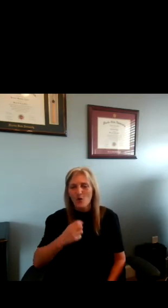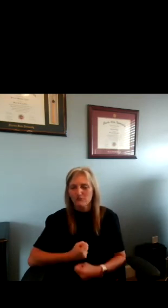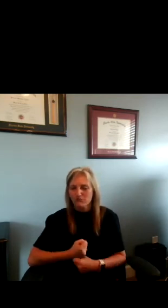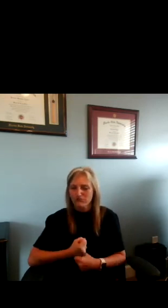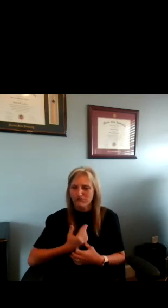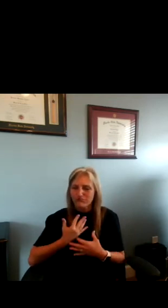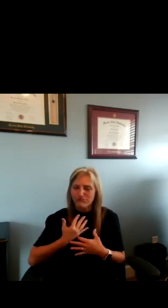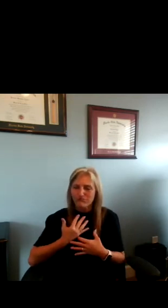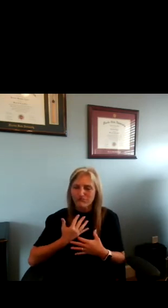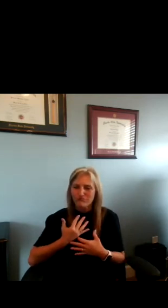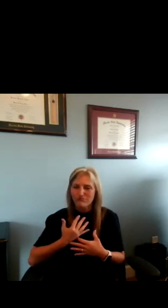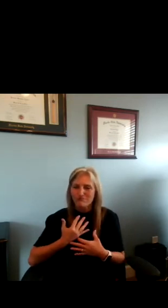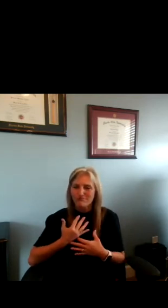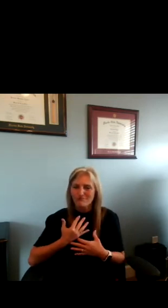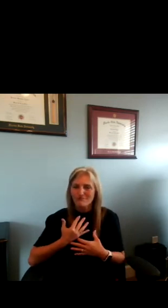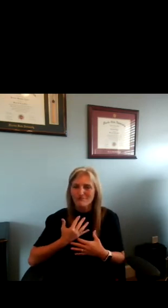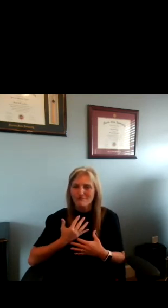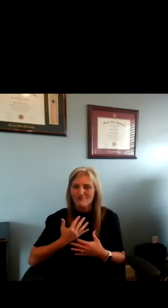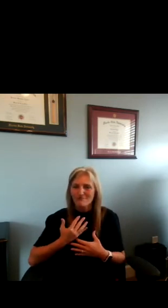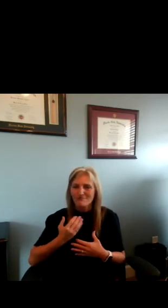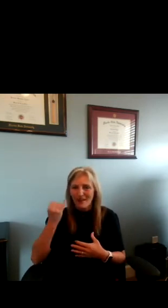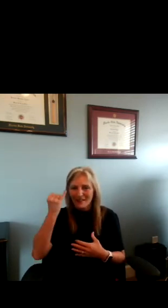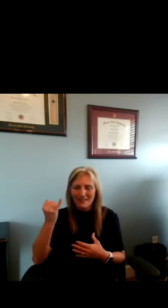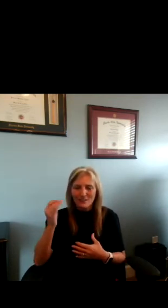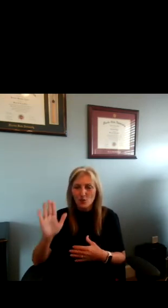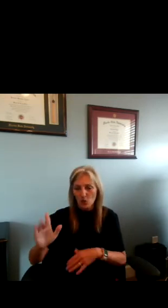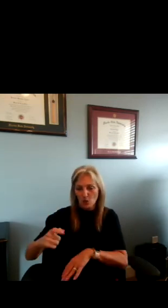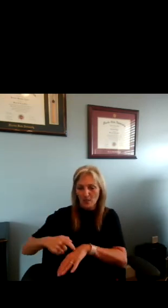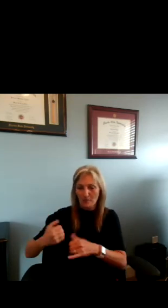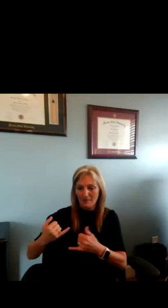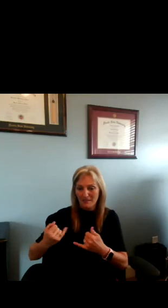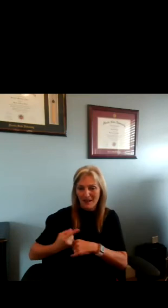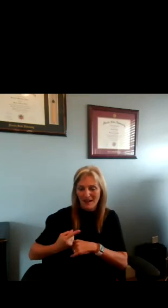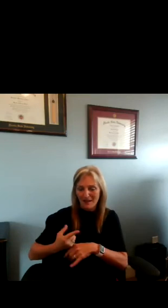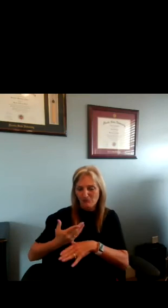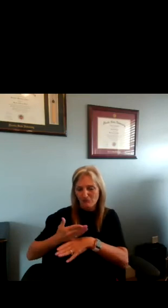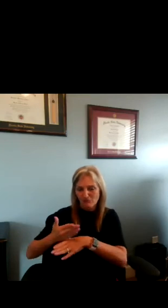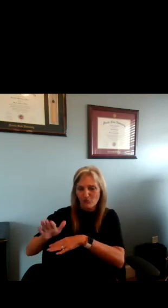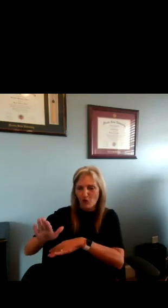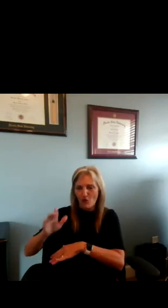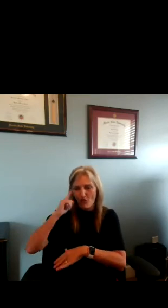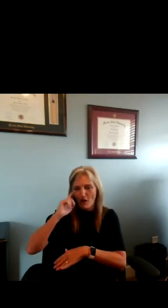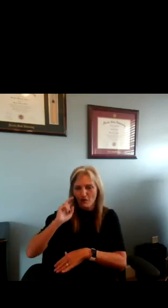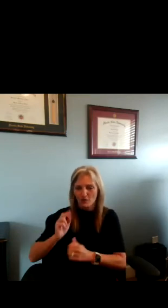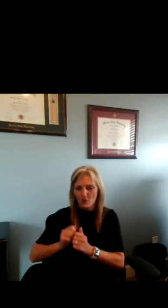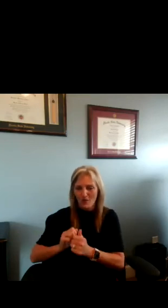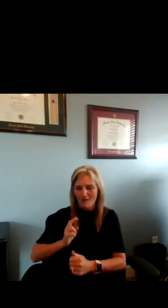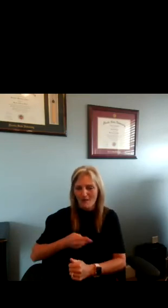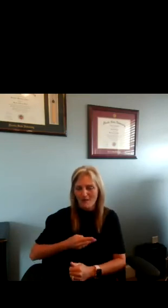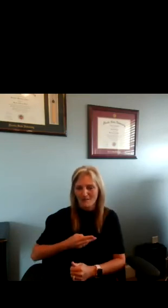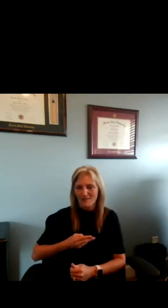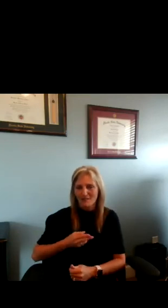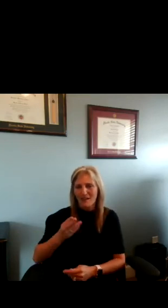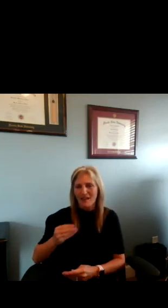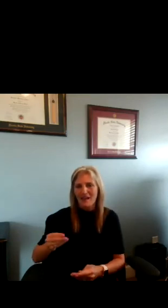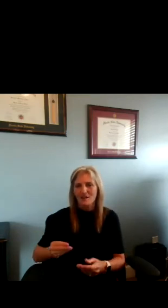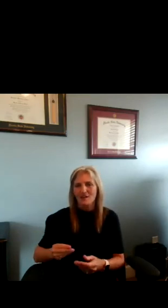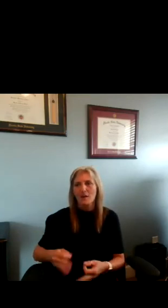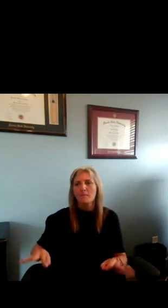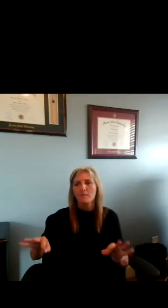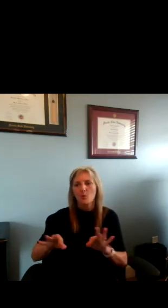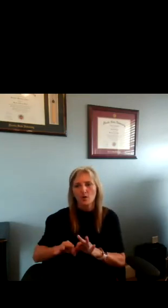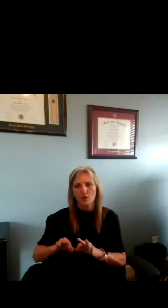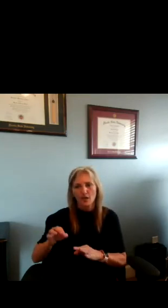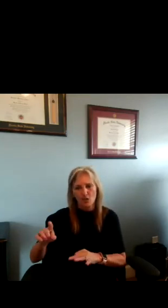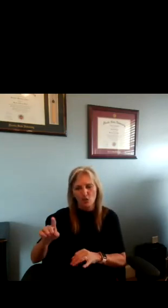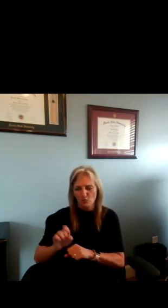think, an insightful keynote, for your time today, sharing your thoughts with us. But I think more importantly, the decades of work that you put